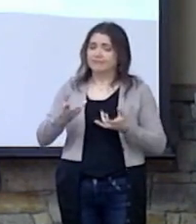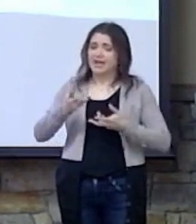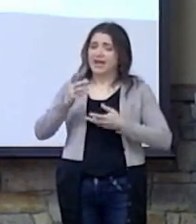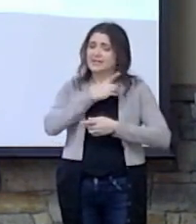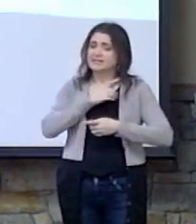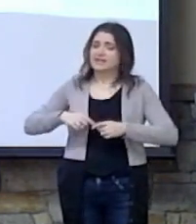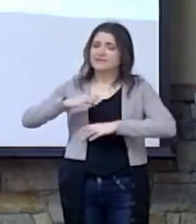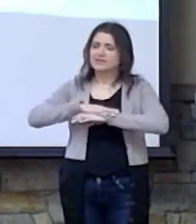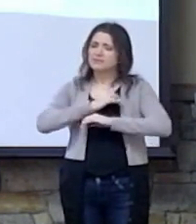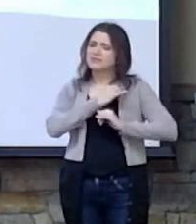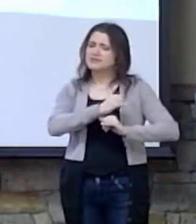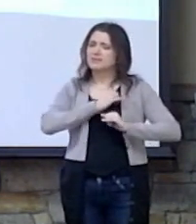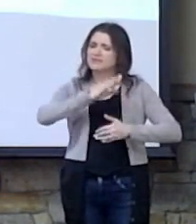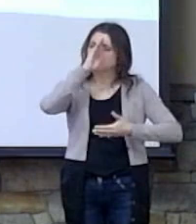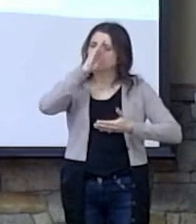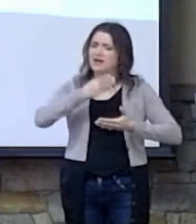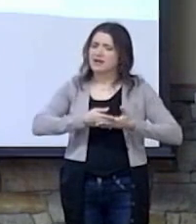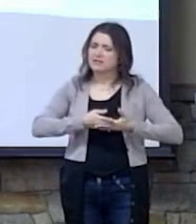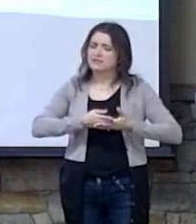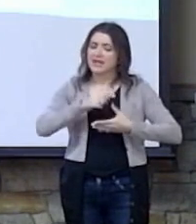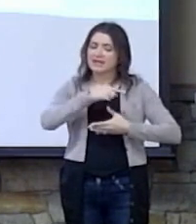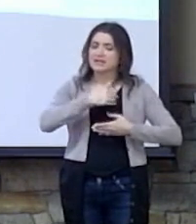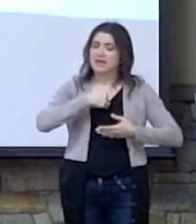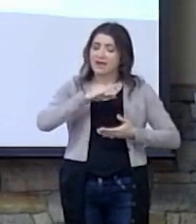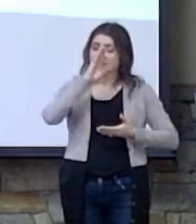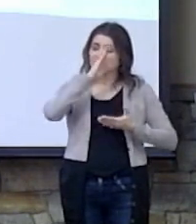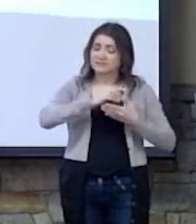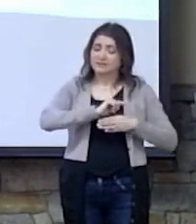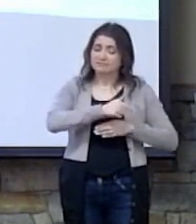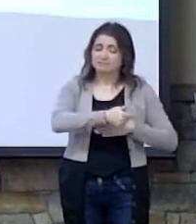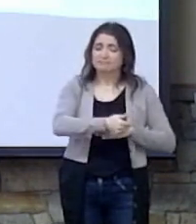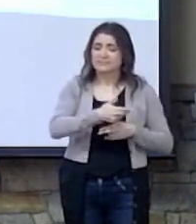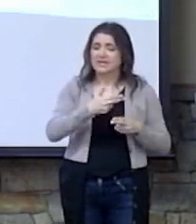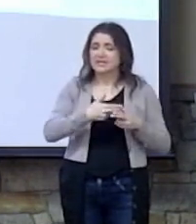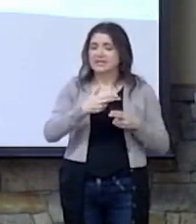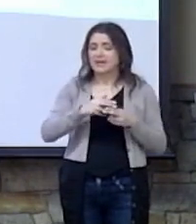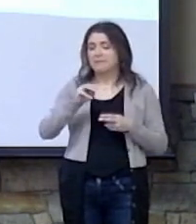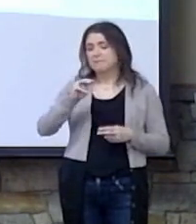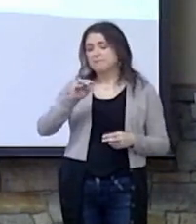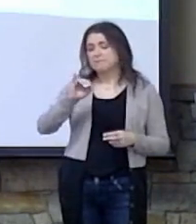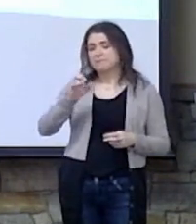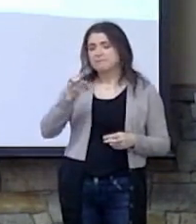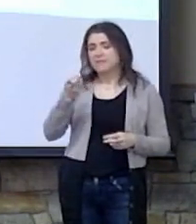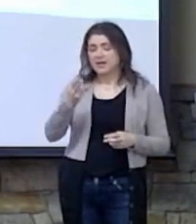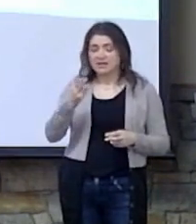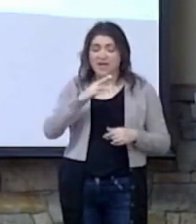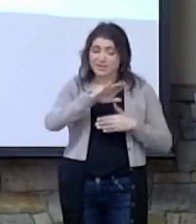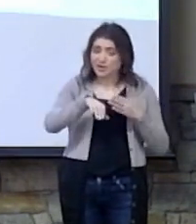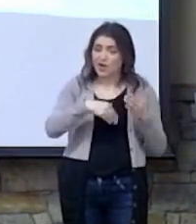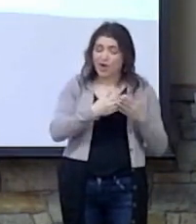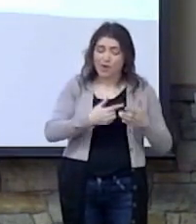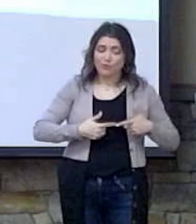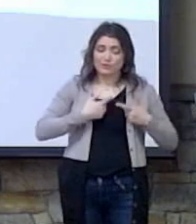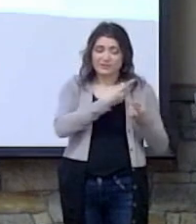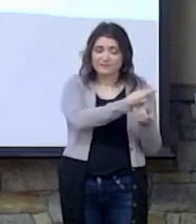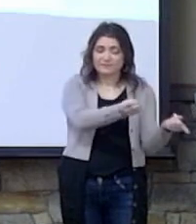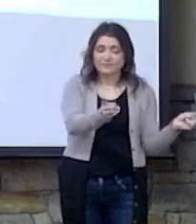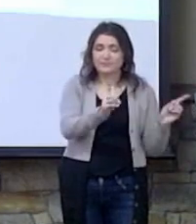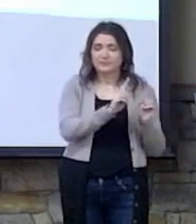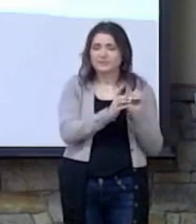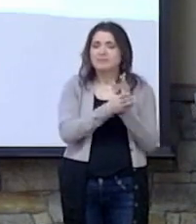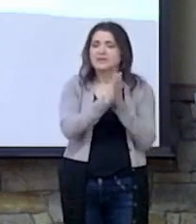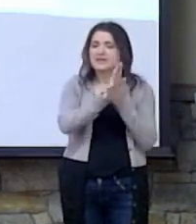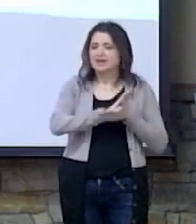And Mephibosheth had a young son whose name was Micah. And all who lived in Ziba's house became Mephibosheth's